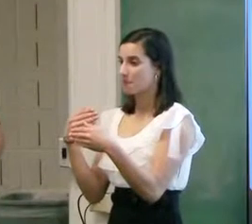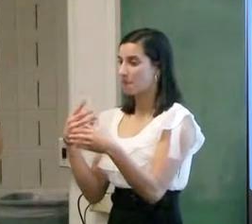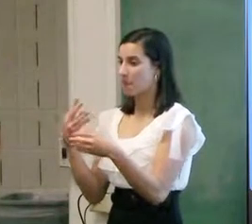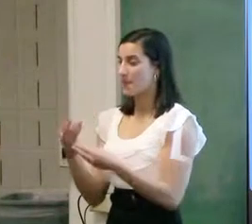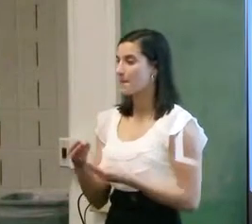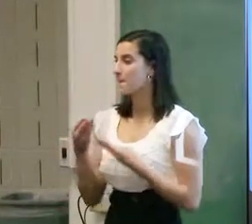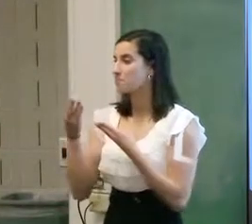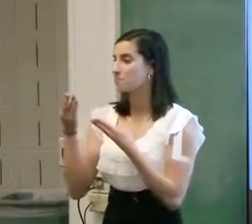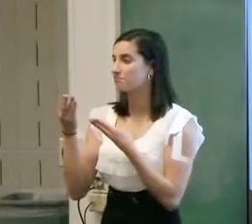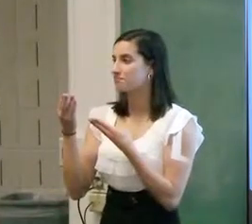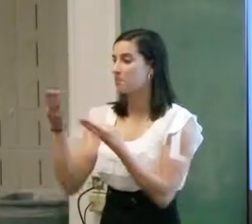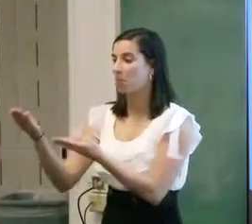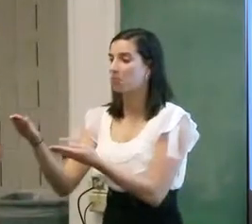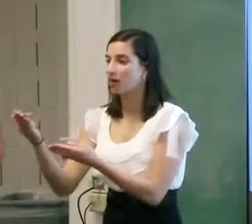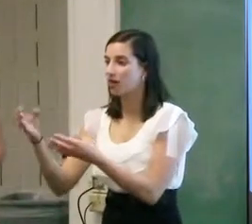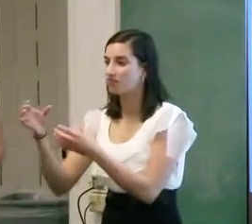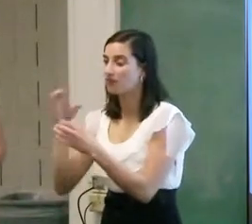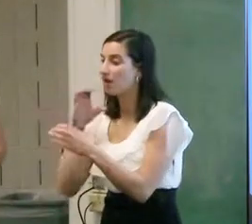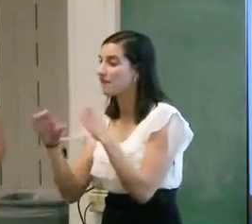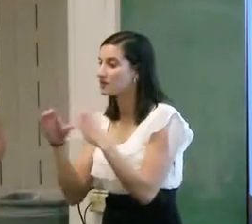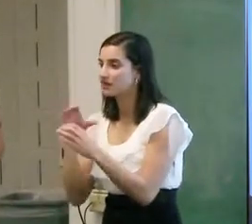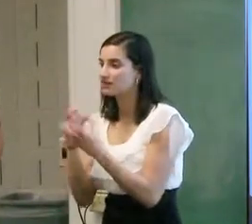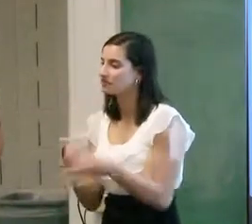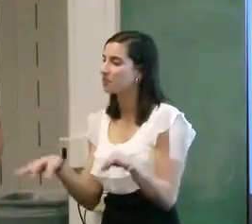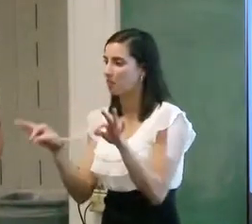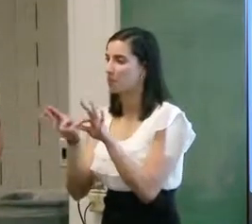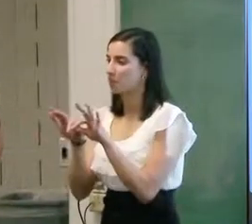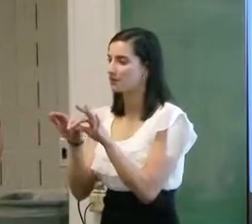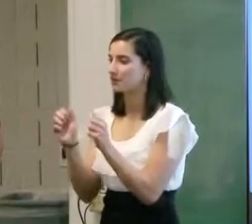bringing conversation up about interpreting, which is really important.